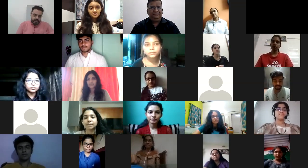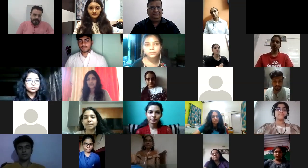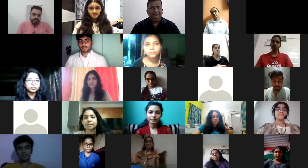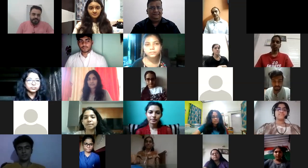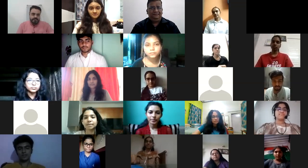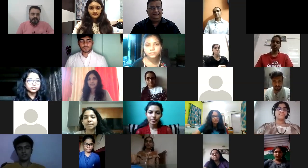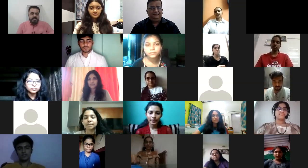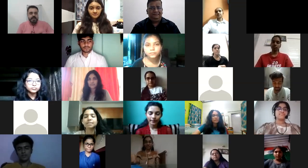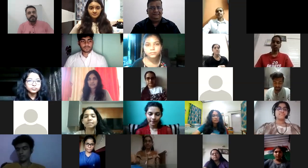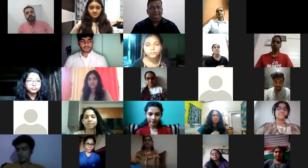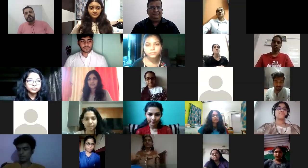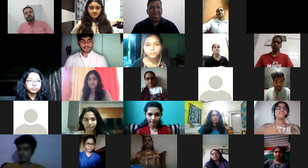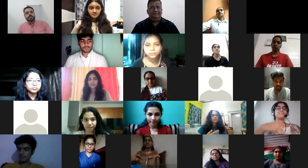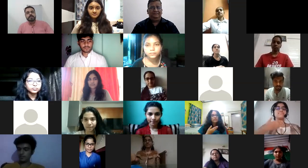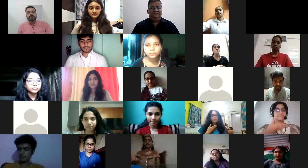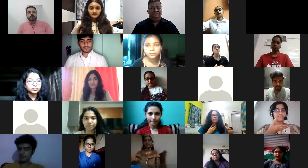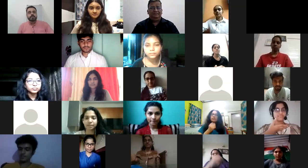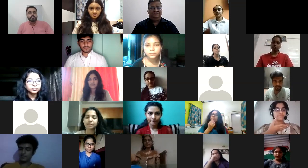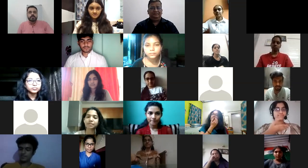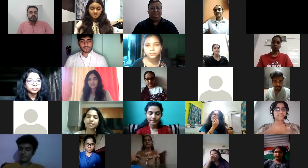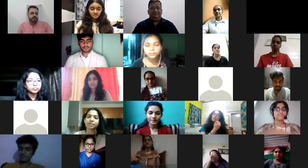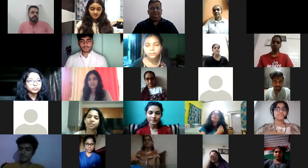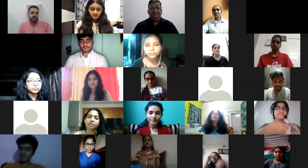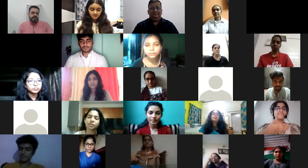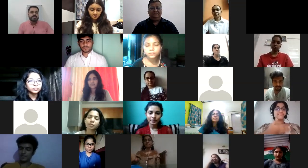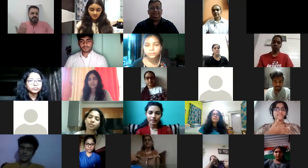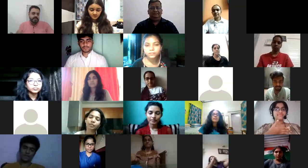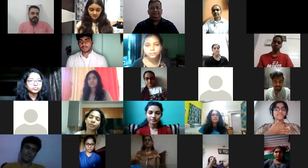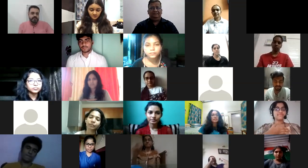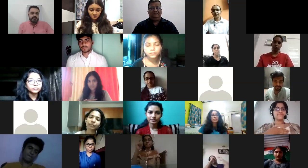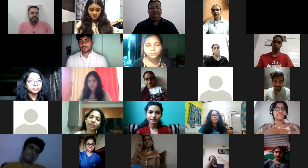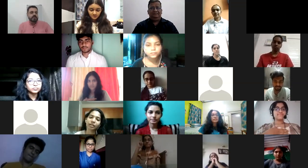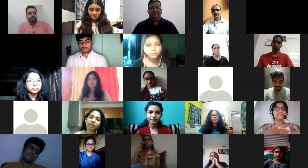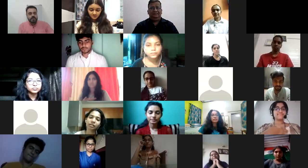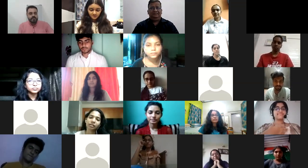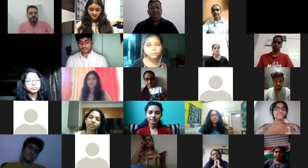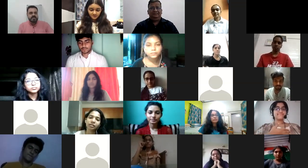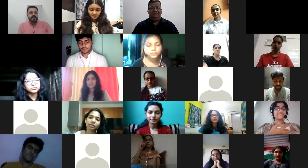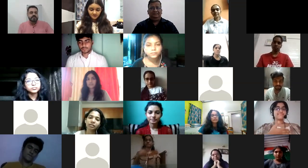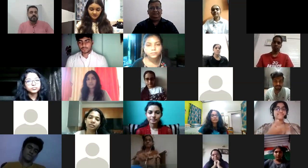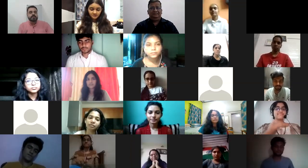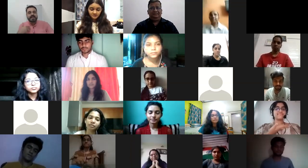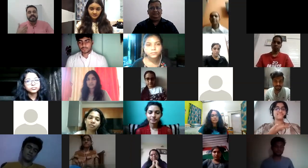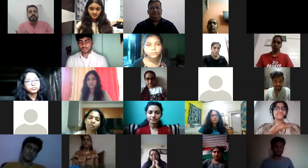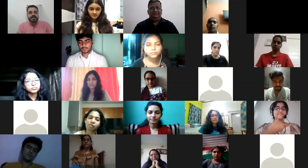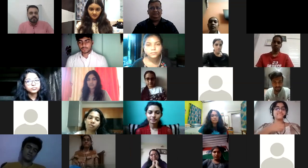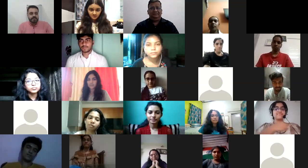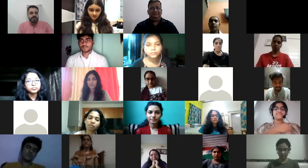welcome, and then you have people coming over to your home or your friends or whatever, or to your office, and then you are welcoming them. You're